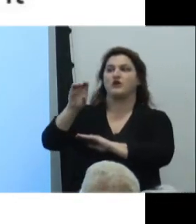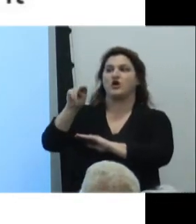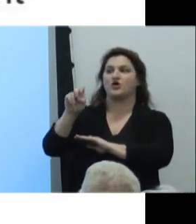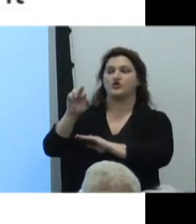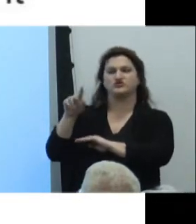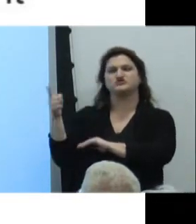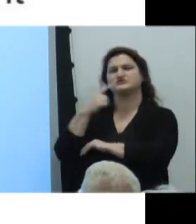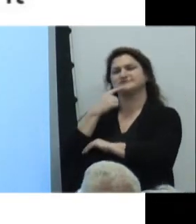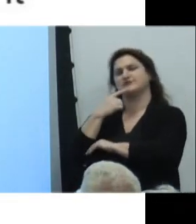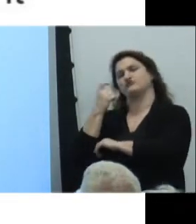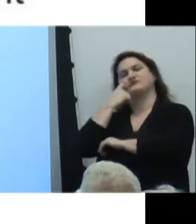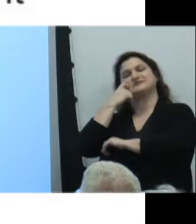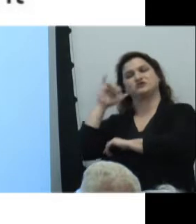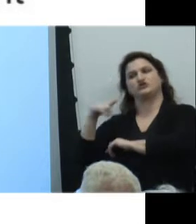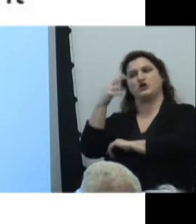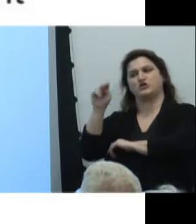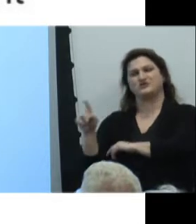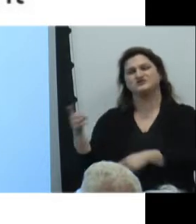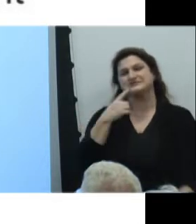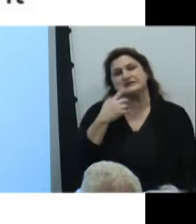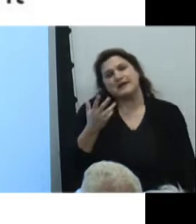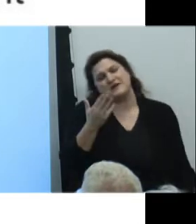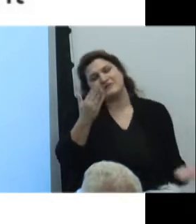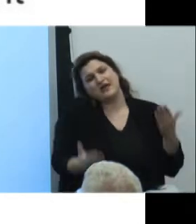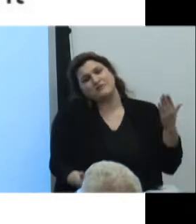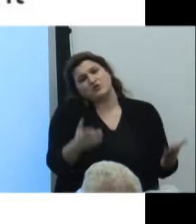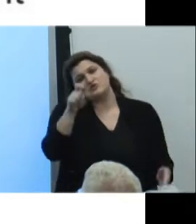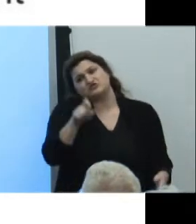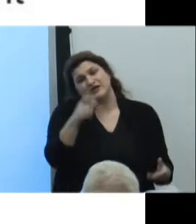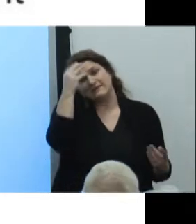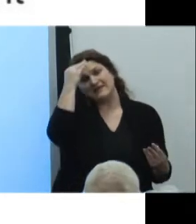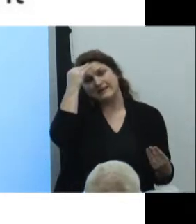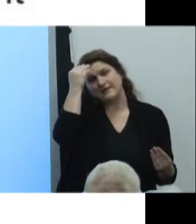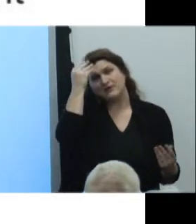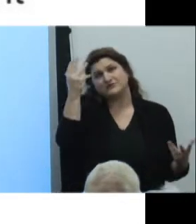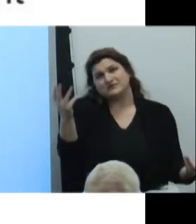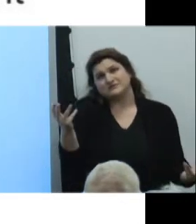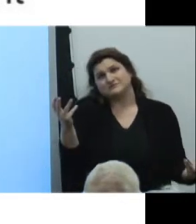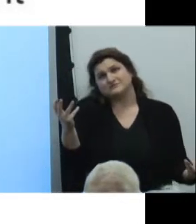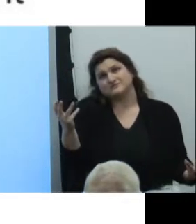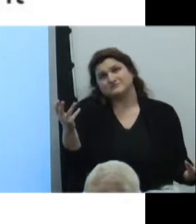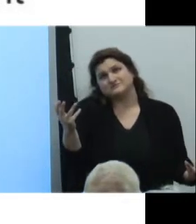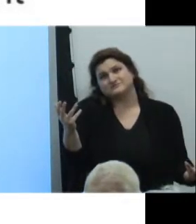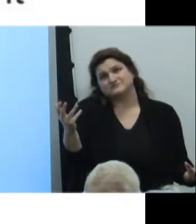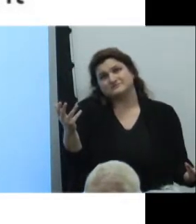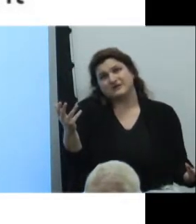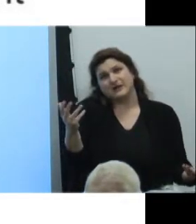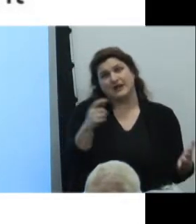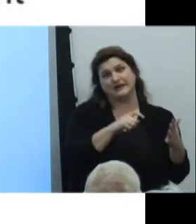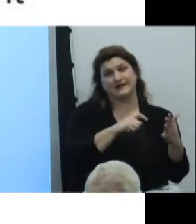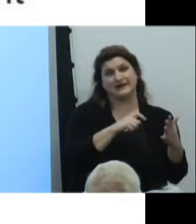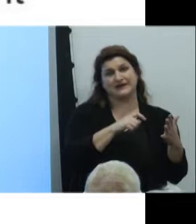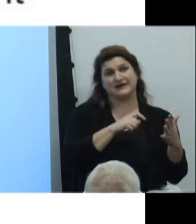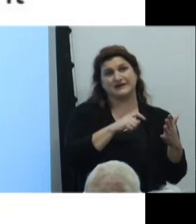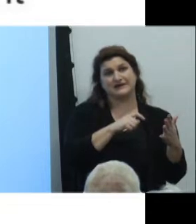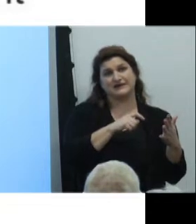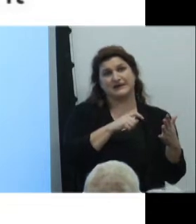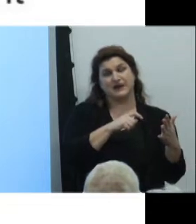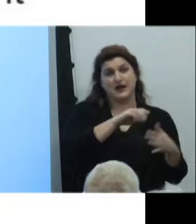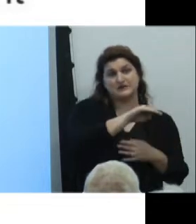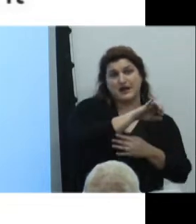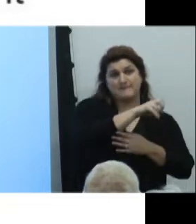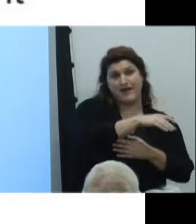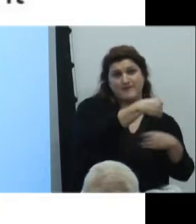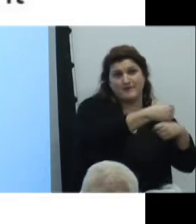She essentially said, maybe we should be thinking about taking the car keys away from these map